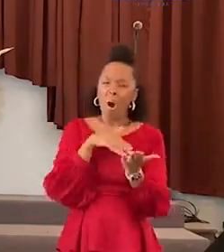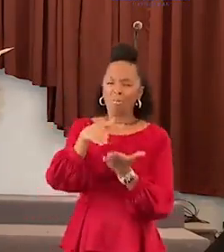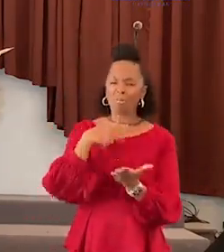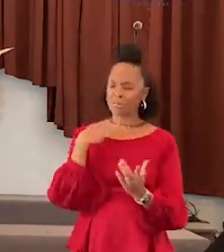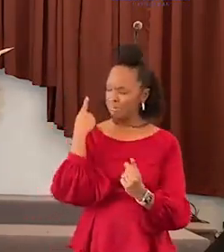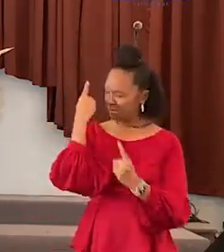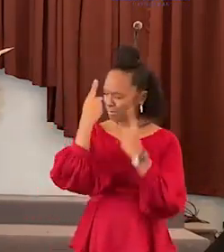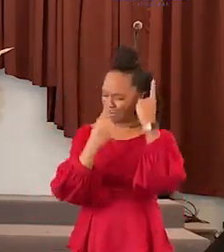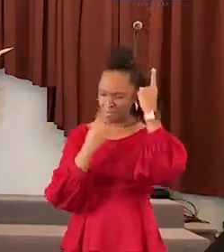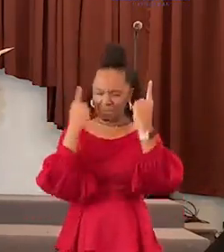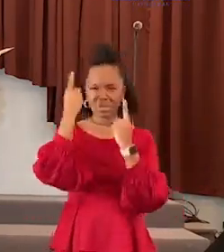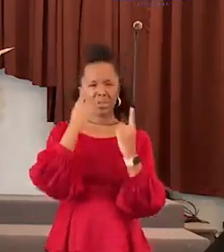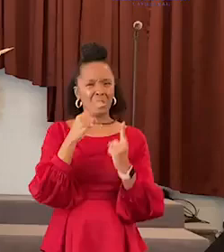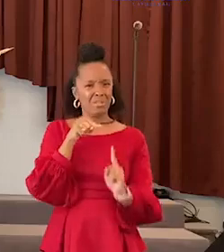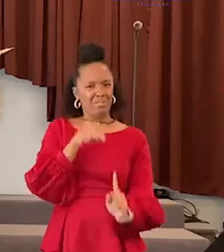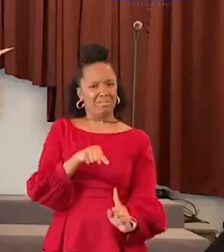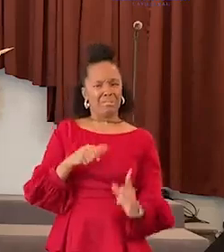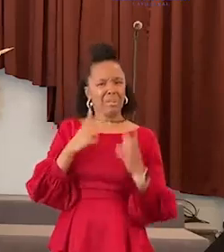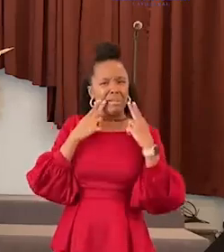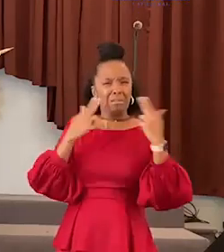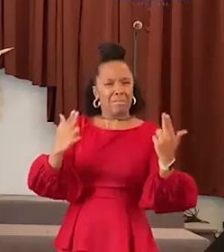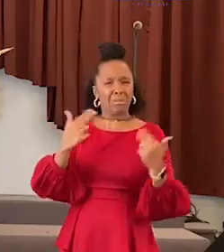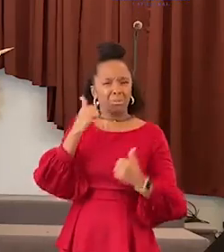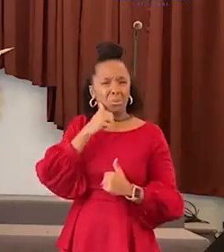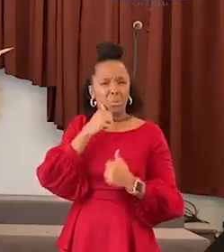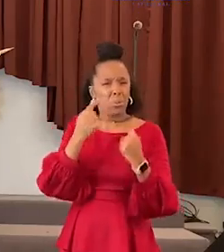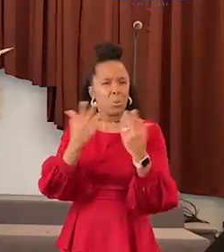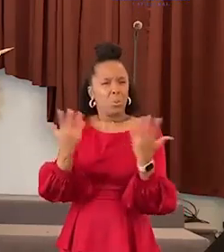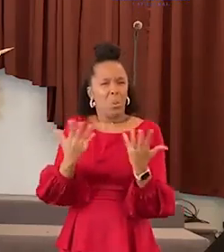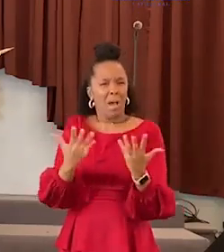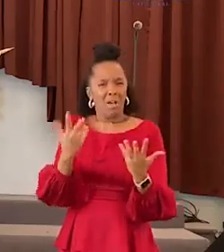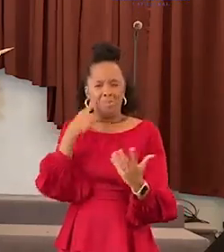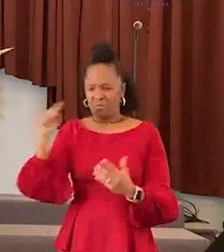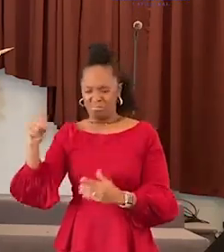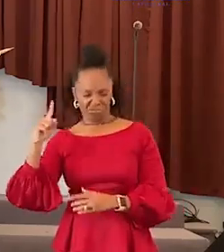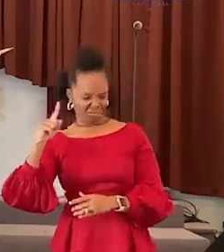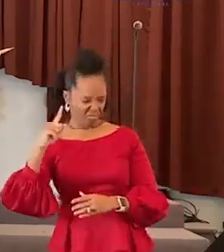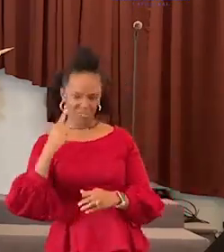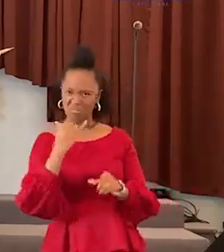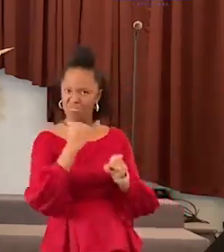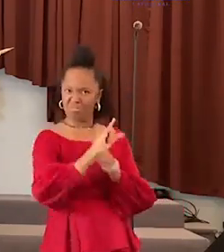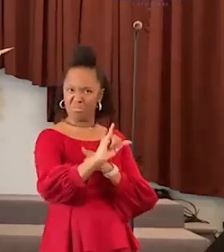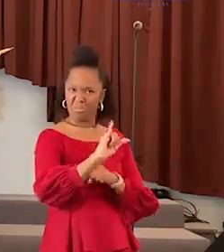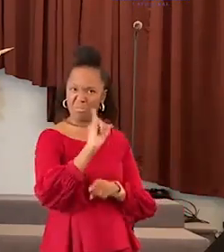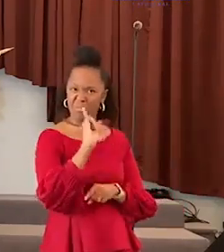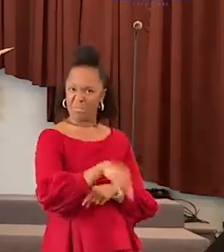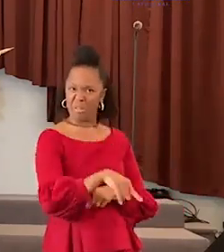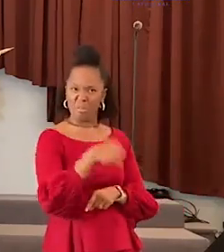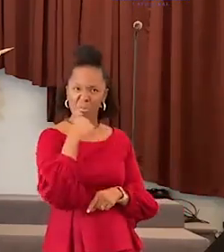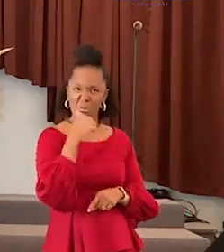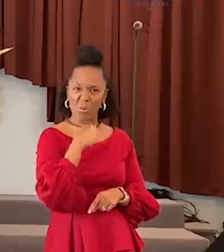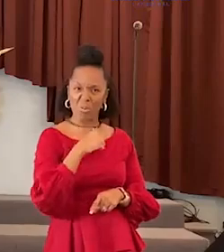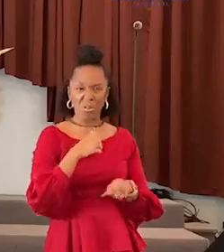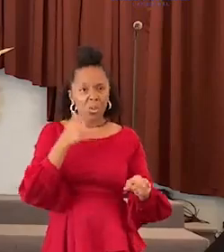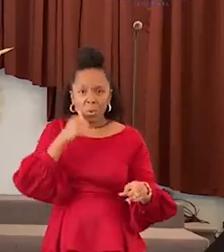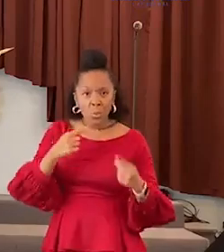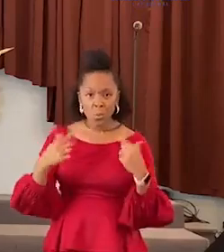this wicked fairy curse this little angel? The answer is absolutely